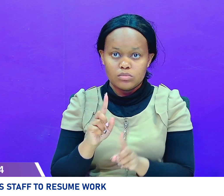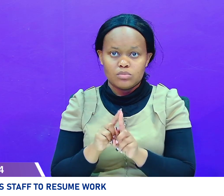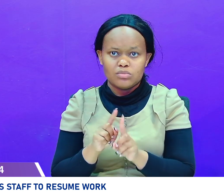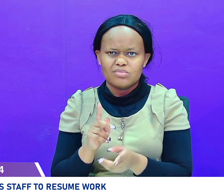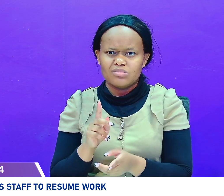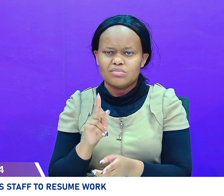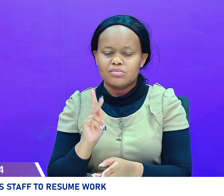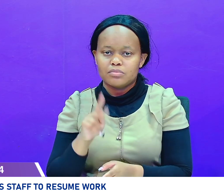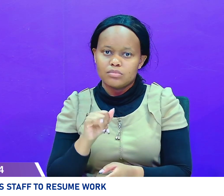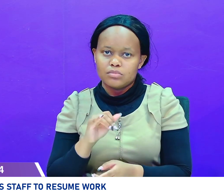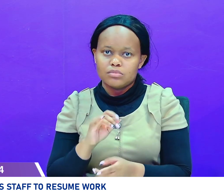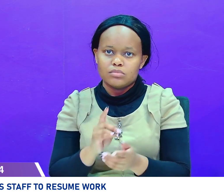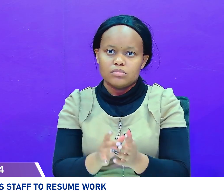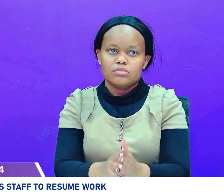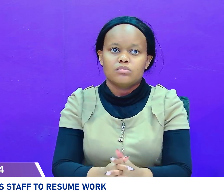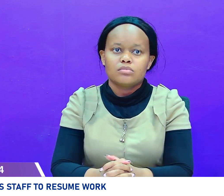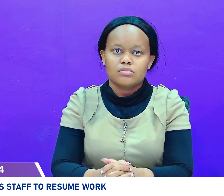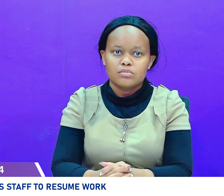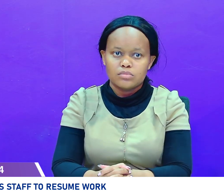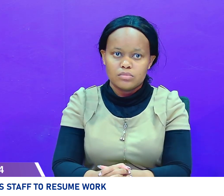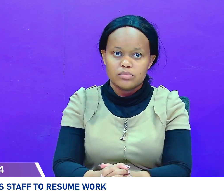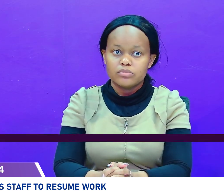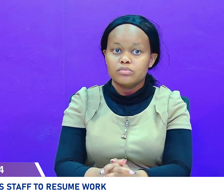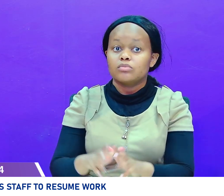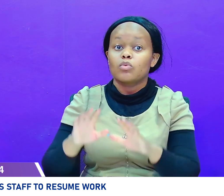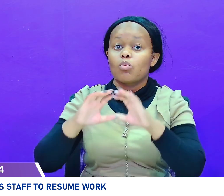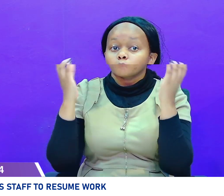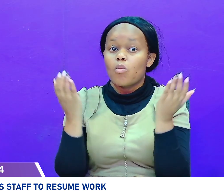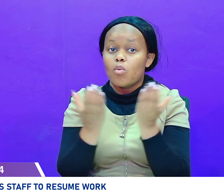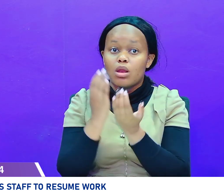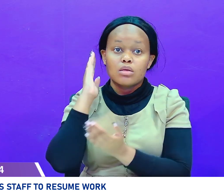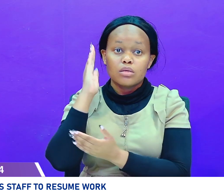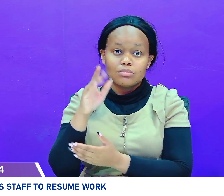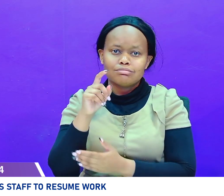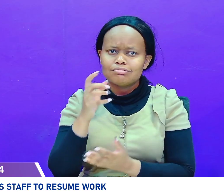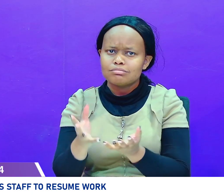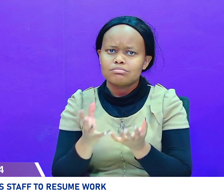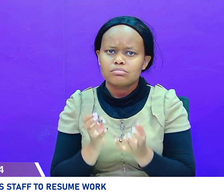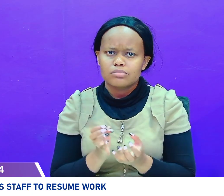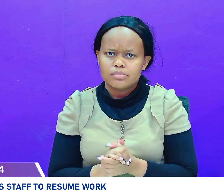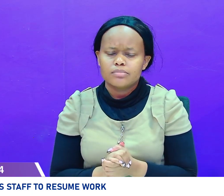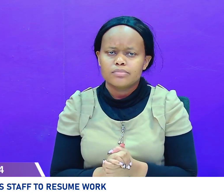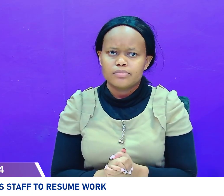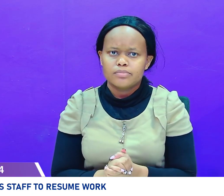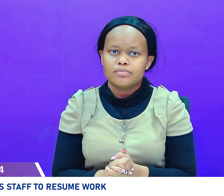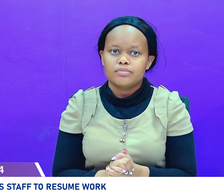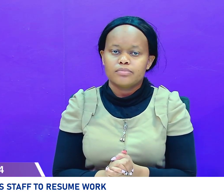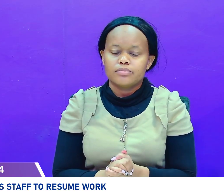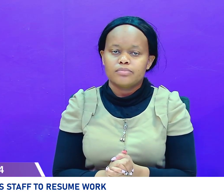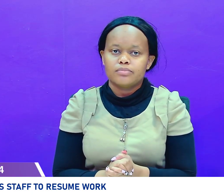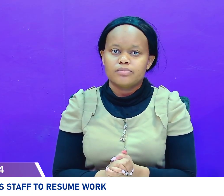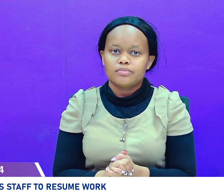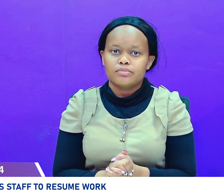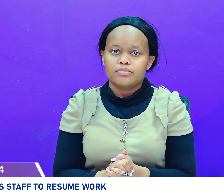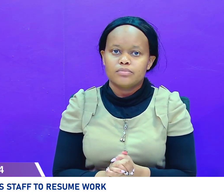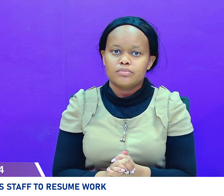giving false figures and vowing that lecturers will not return to class until all dues are verified and paid.